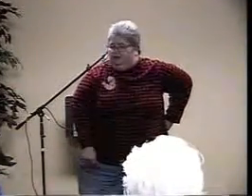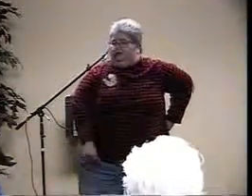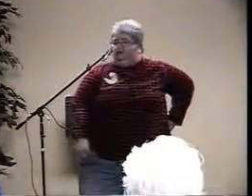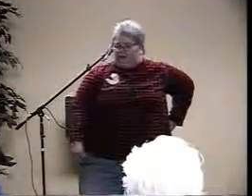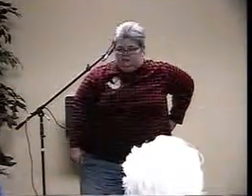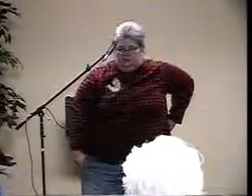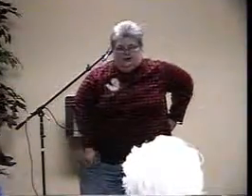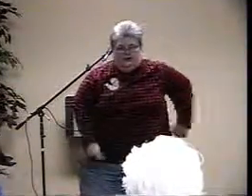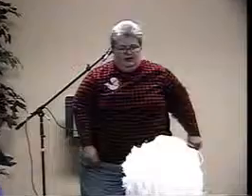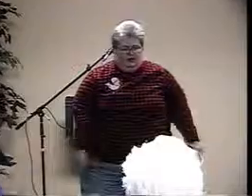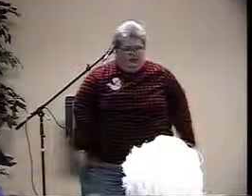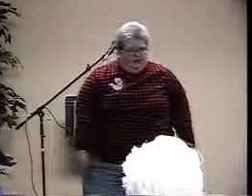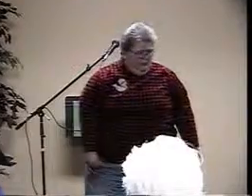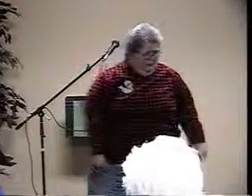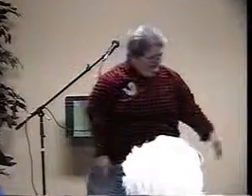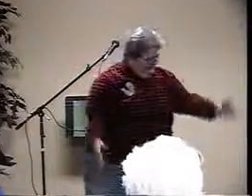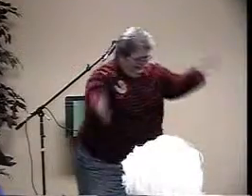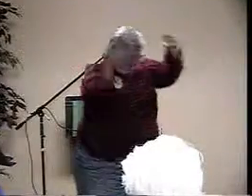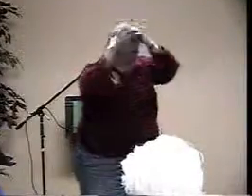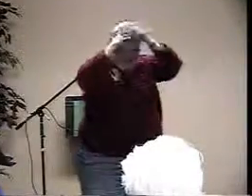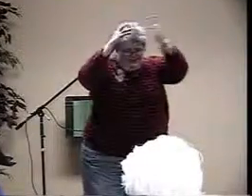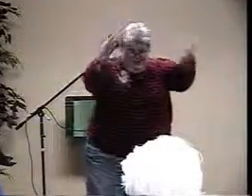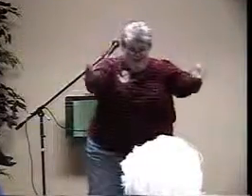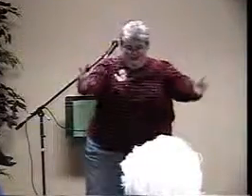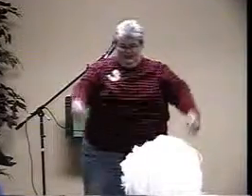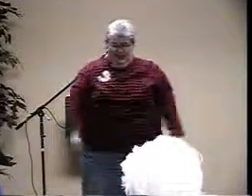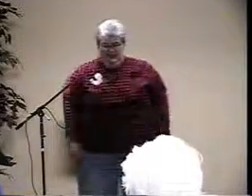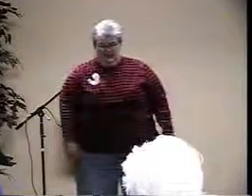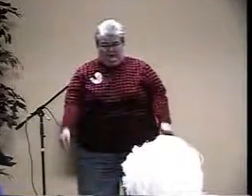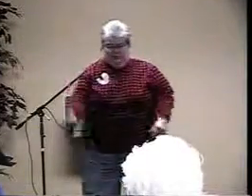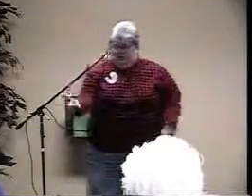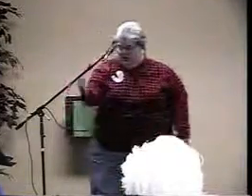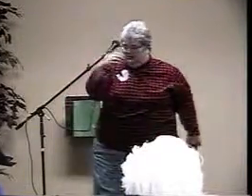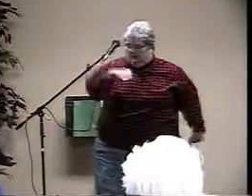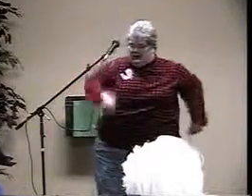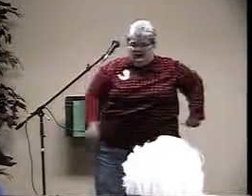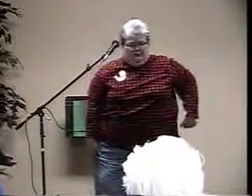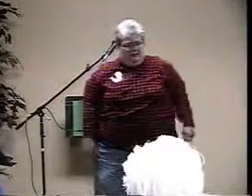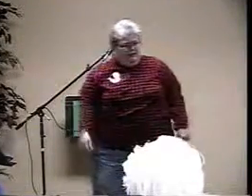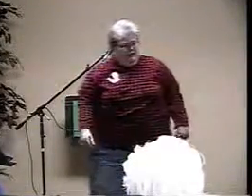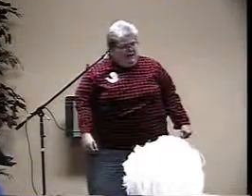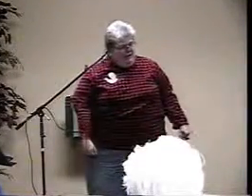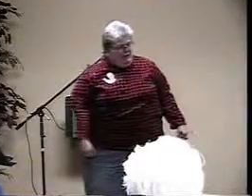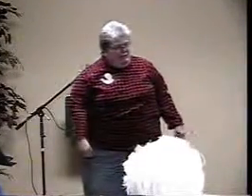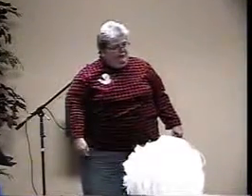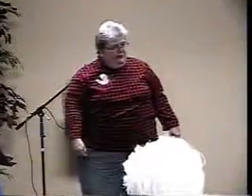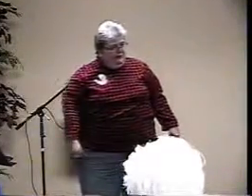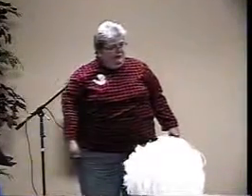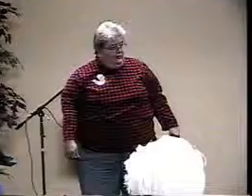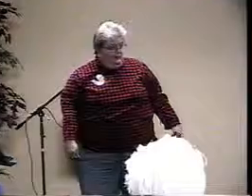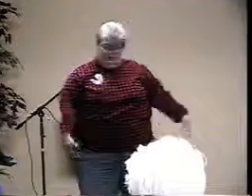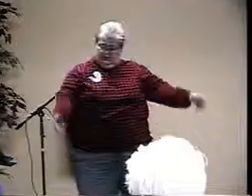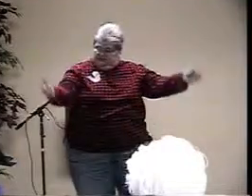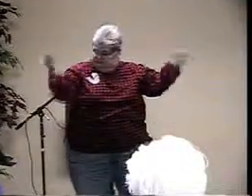$10,000. Po' Boy said, $10,000 for a crust of bread and a boiled egg? Barkeep